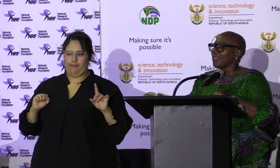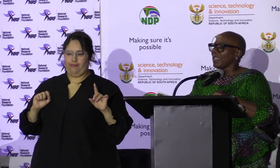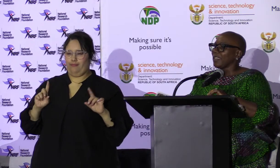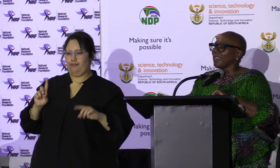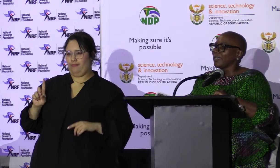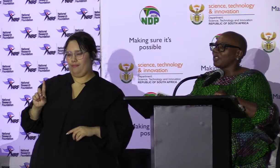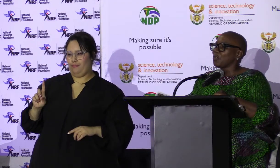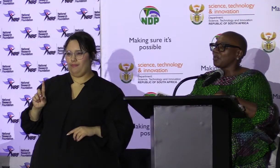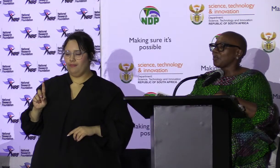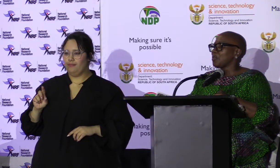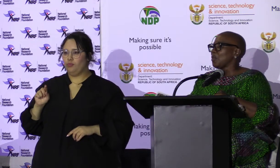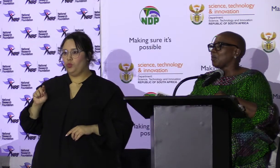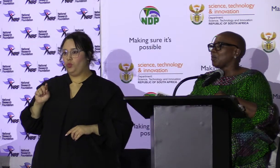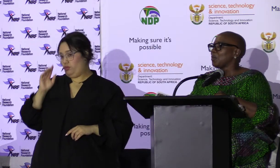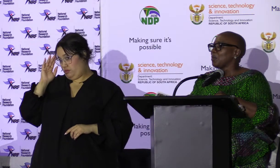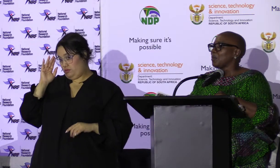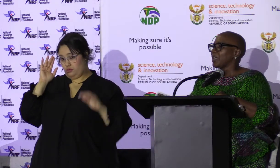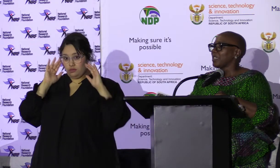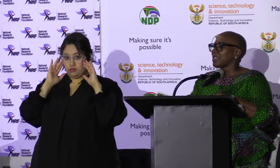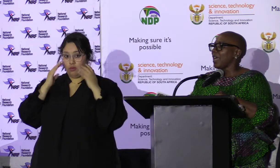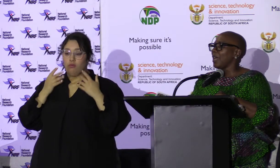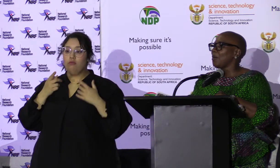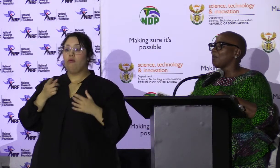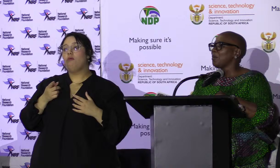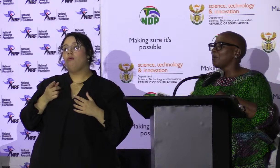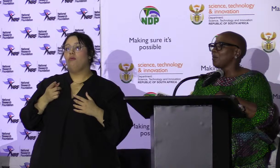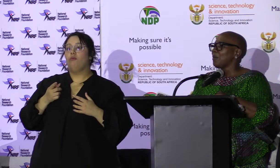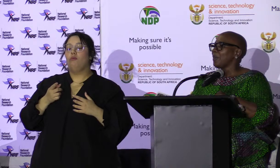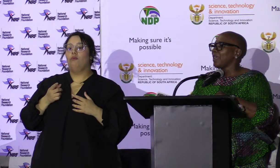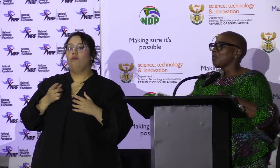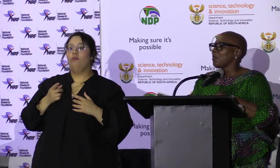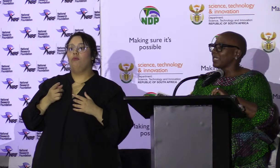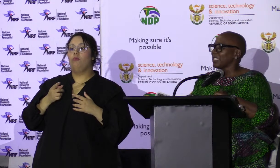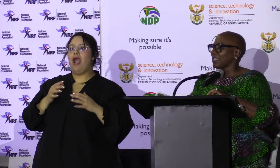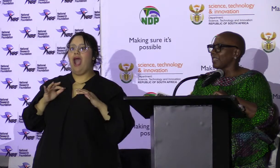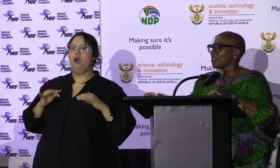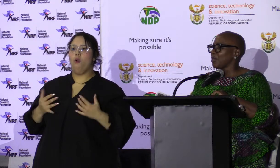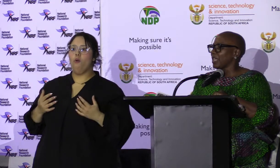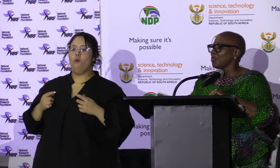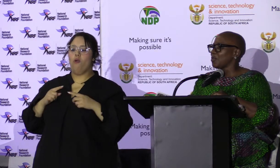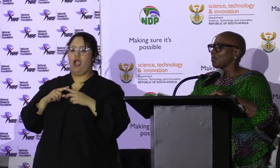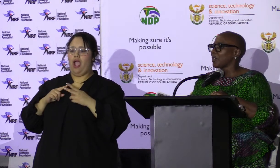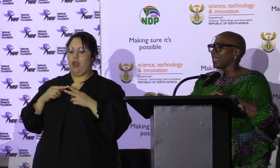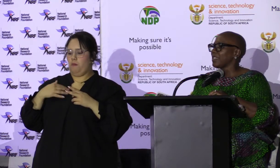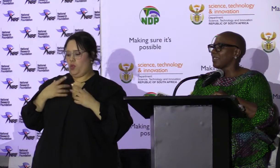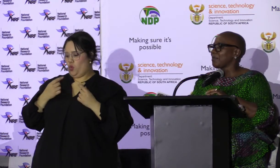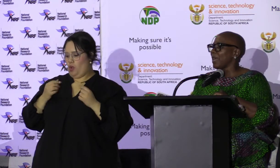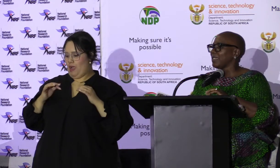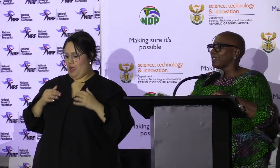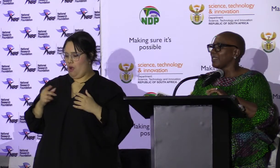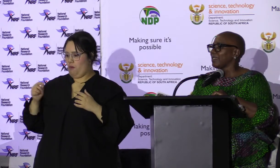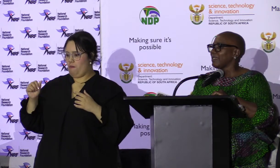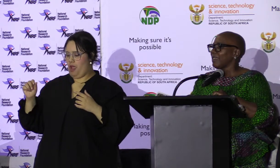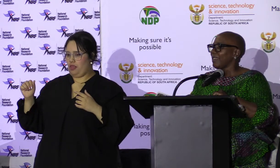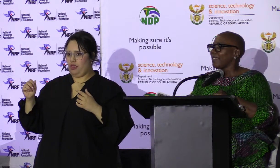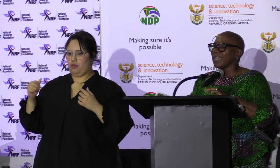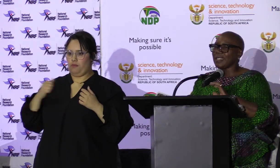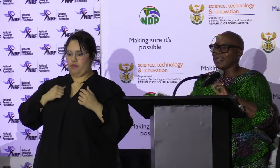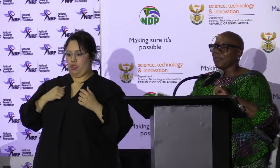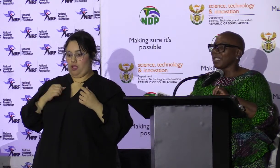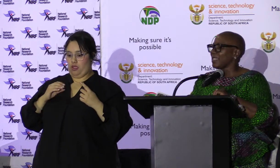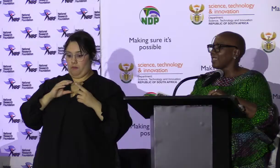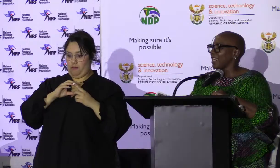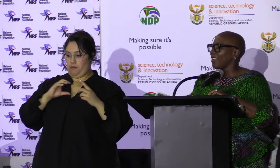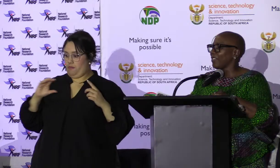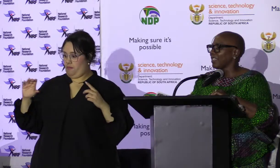The only thing that you don't know is how and what is it that you can do to get that money